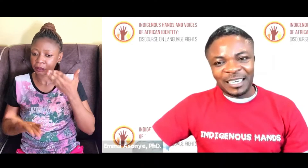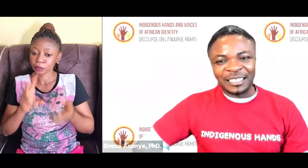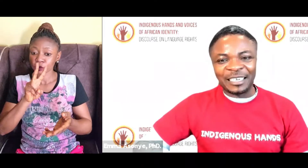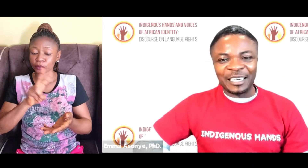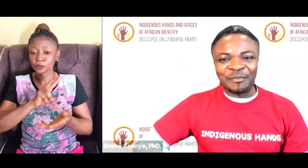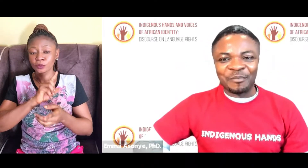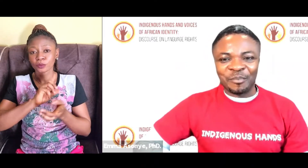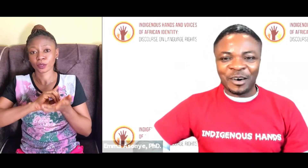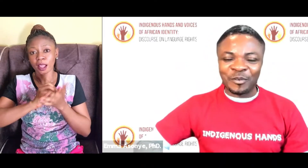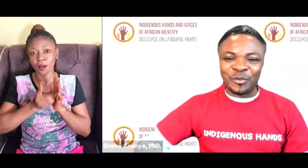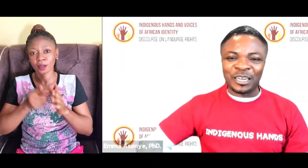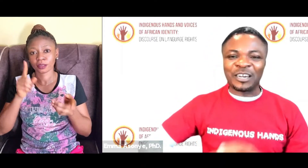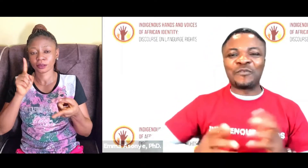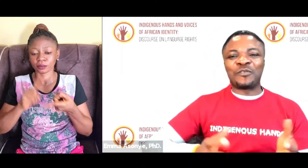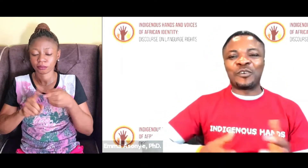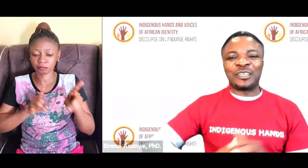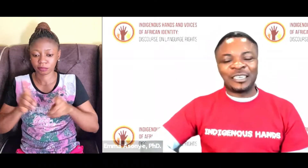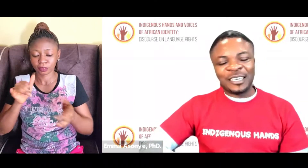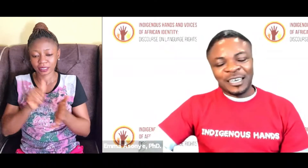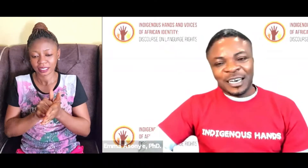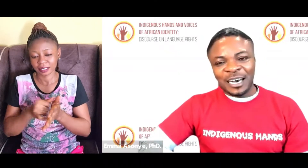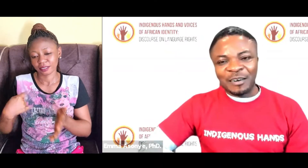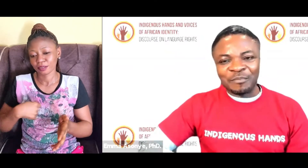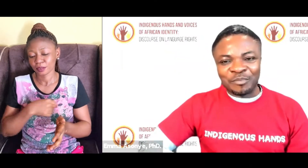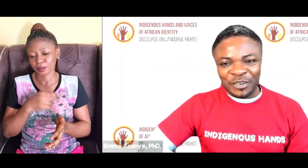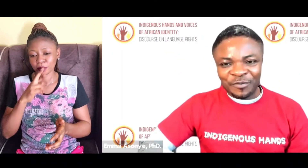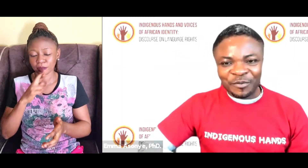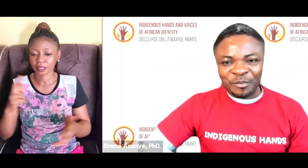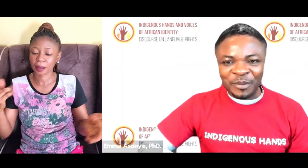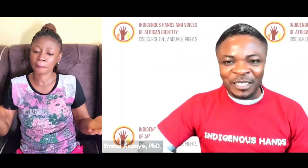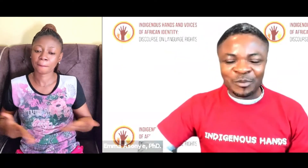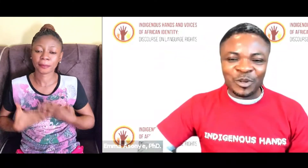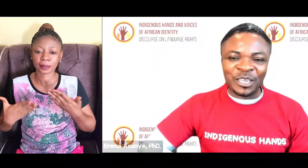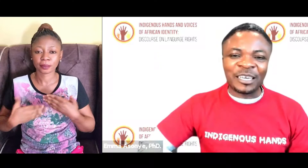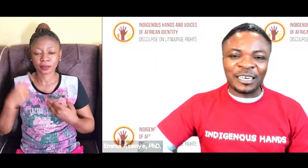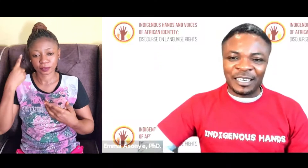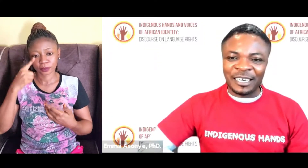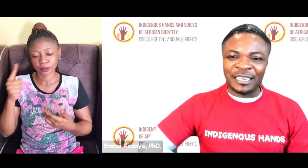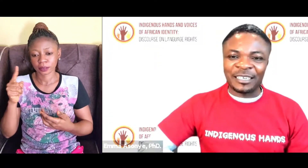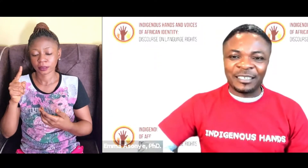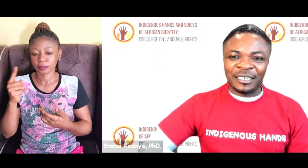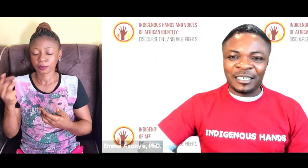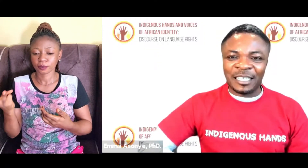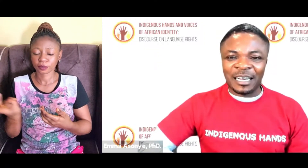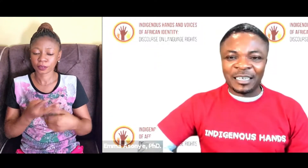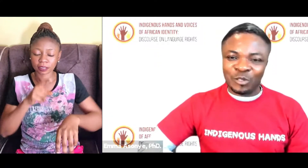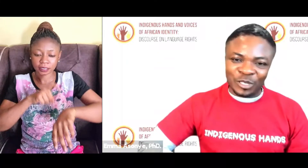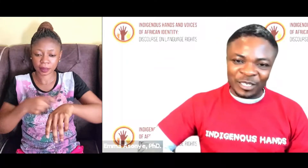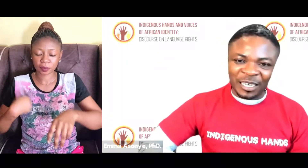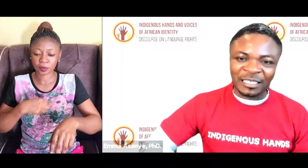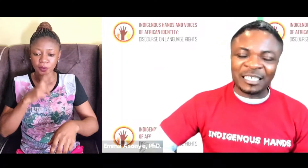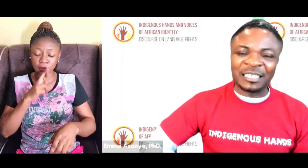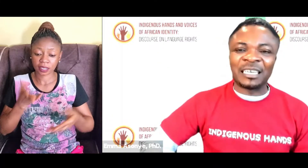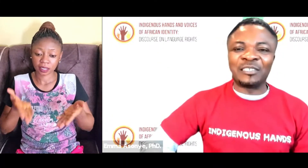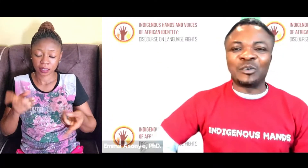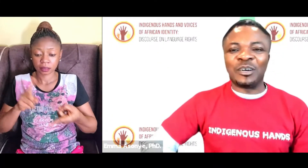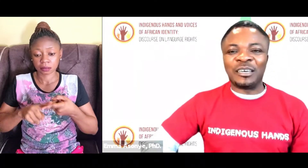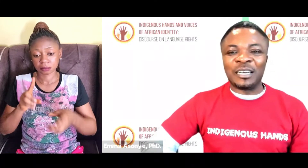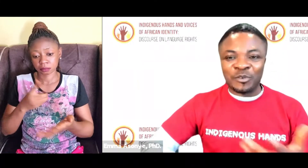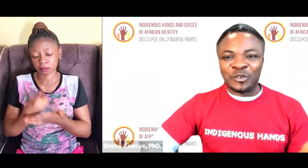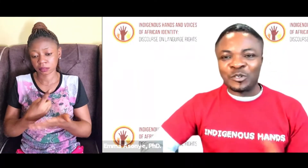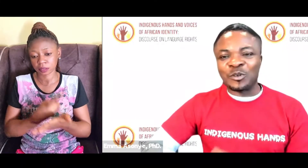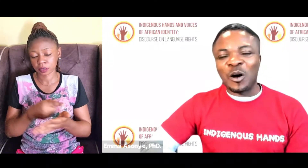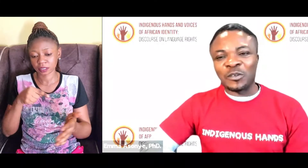that. And well, we are grateful for the brief moments we are here that, to discuss this and